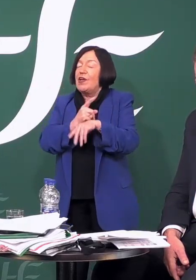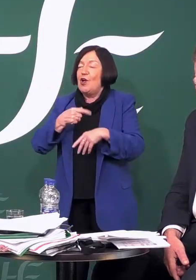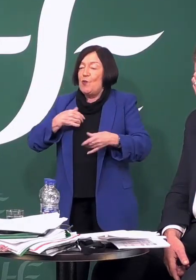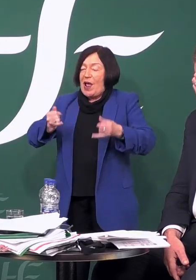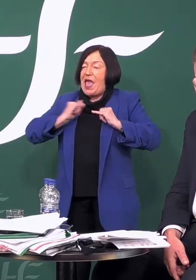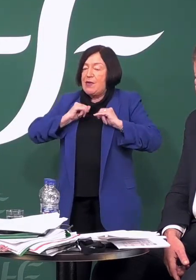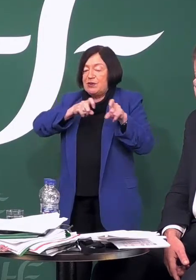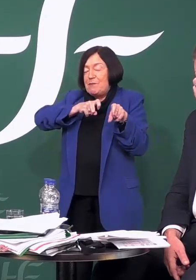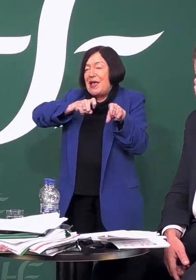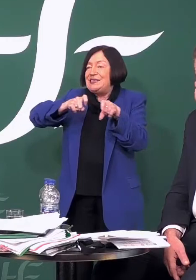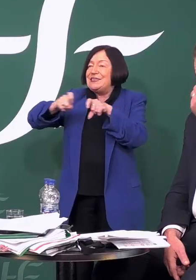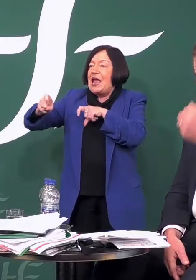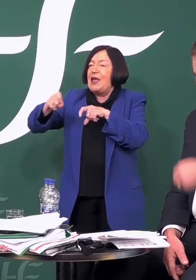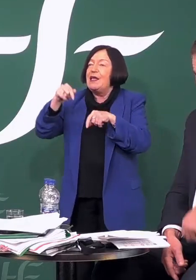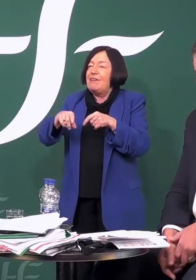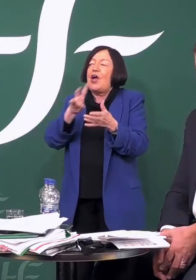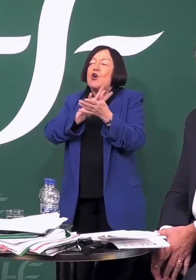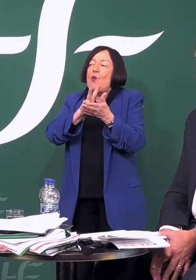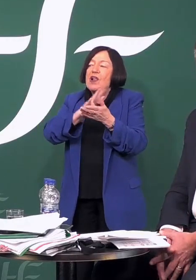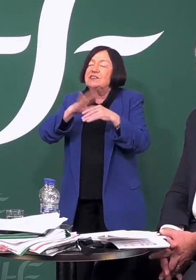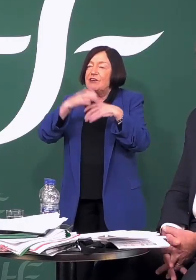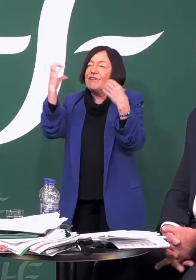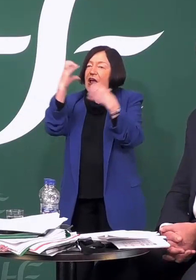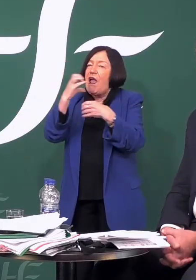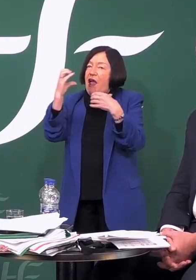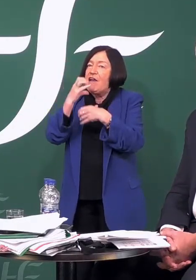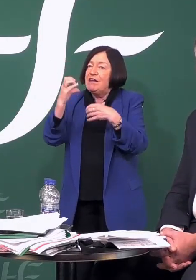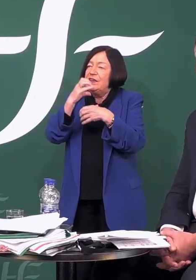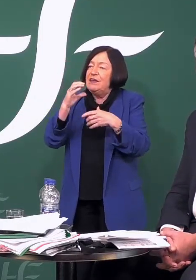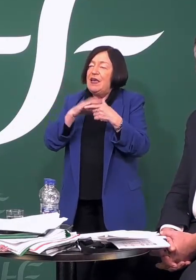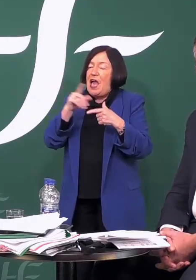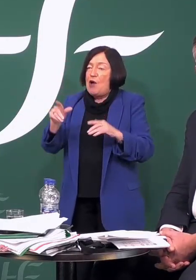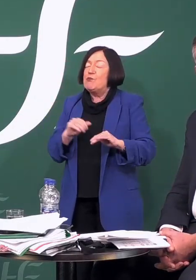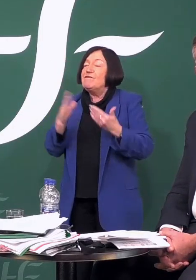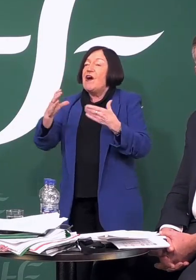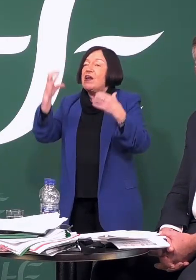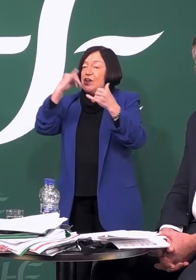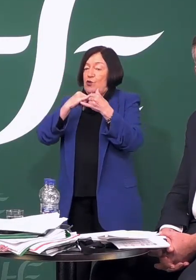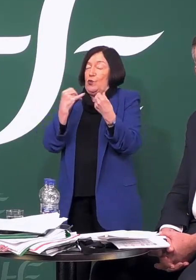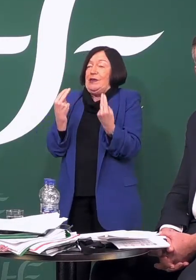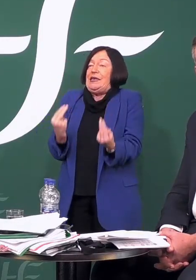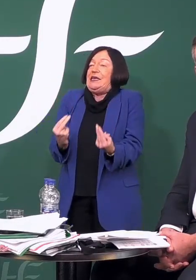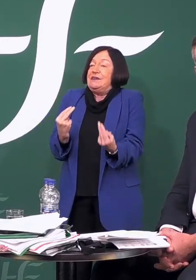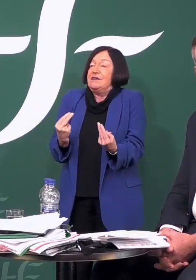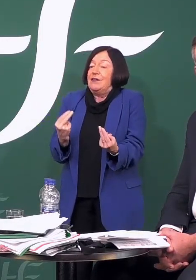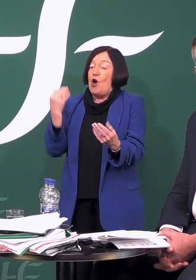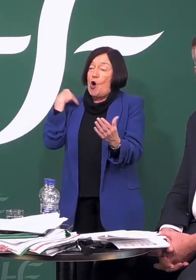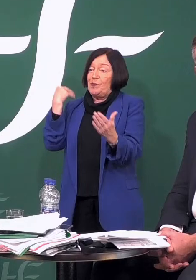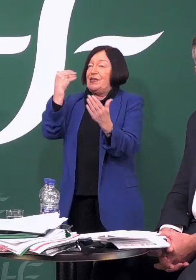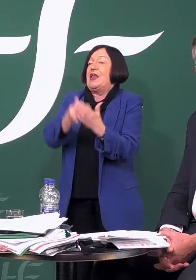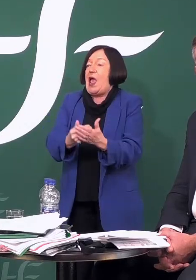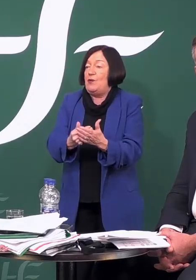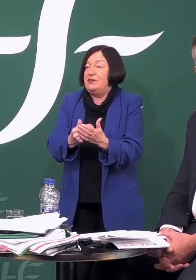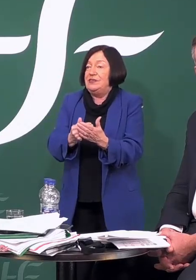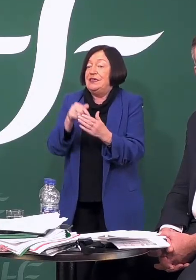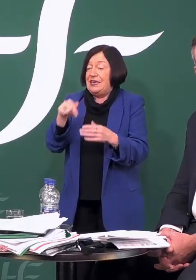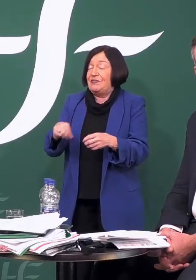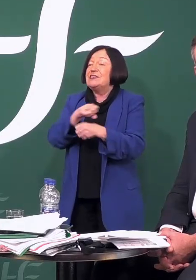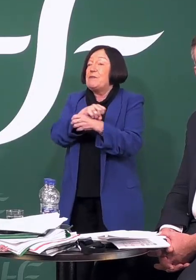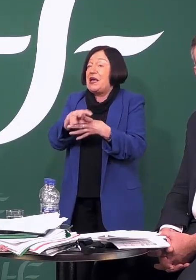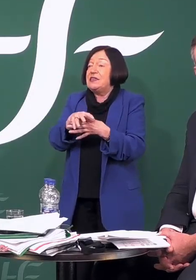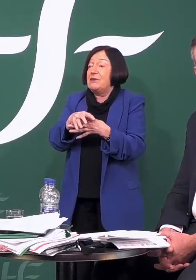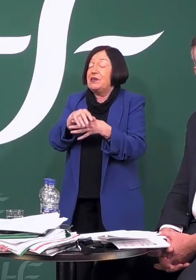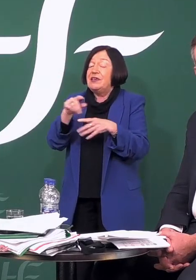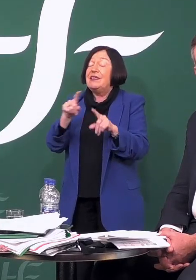to maintain that kind of quality of care, and we were able to provide care for those who needed it to date in this pandemic.